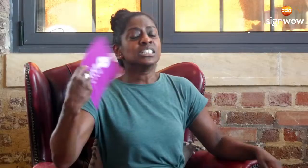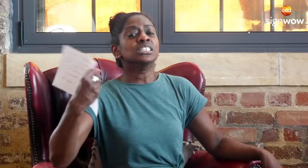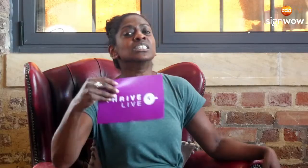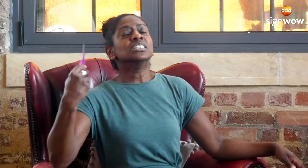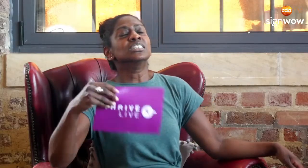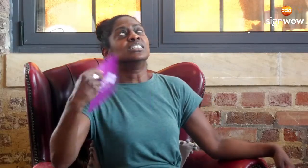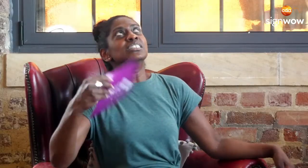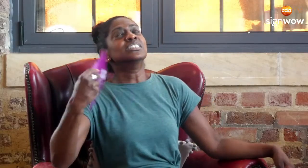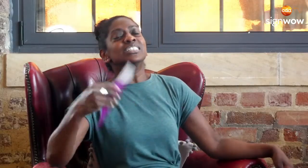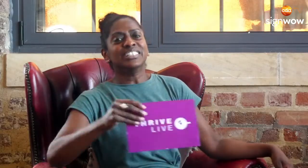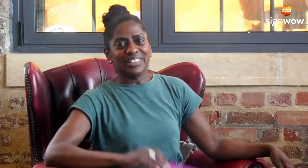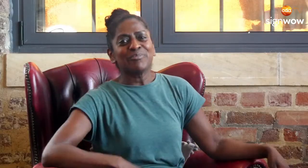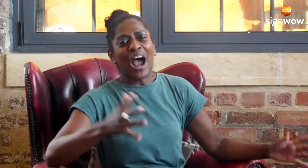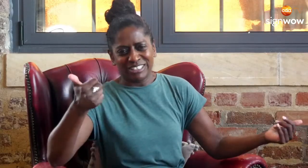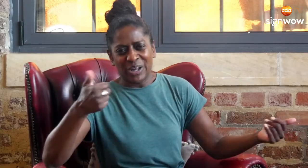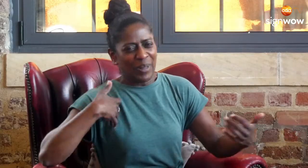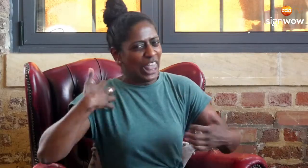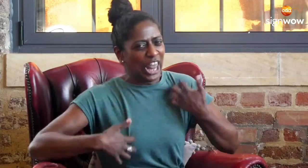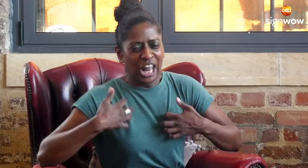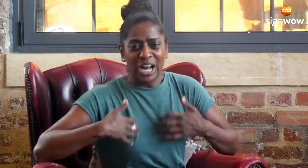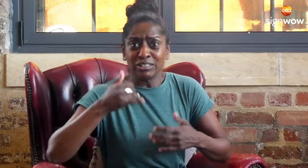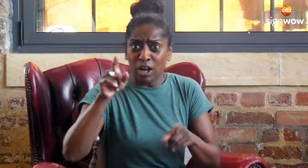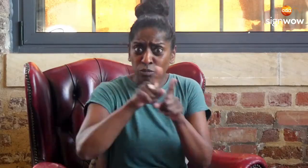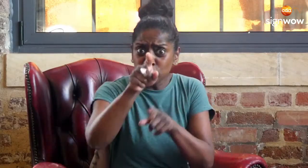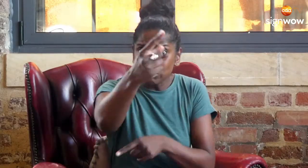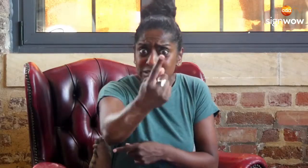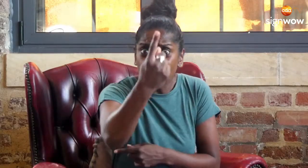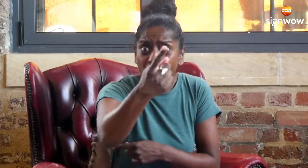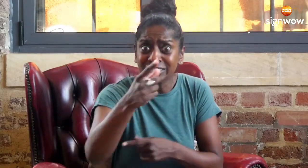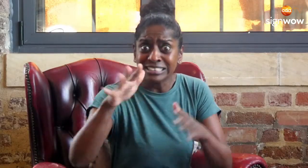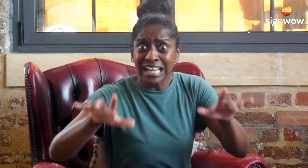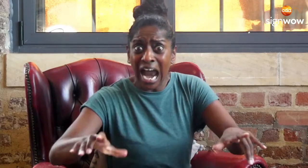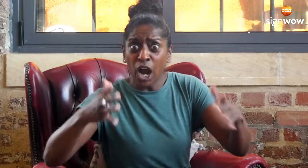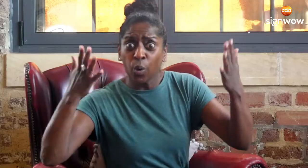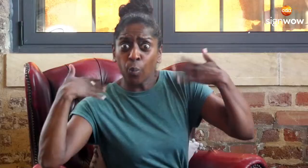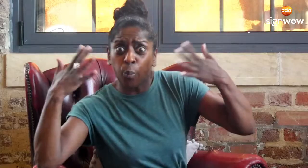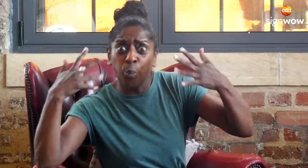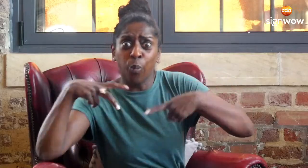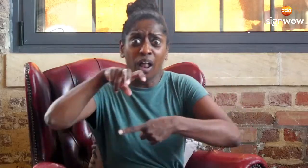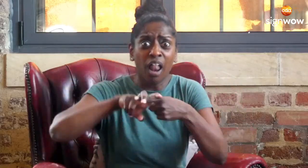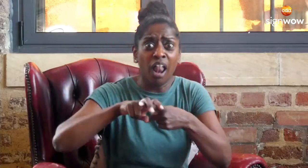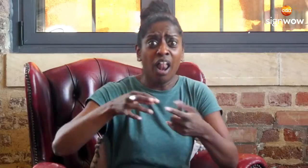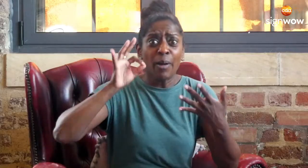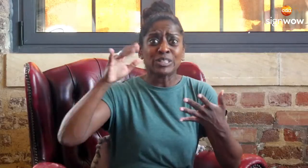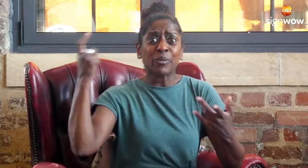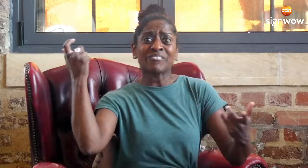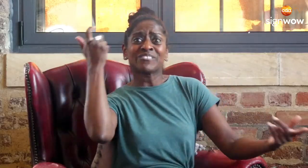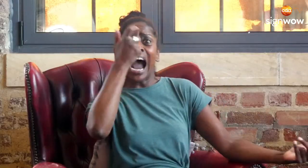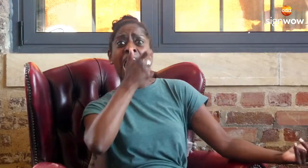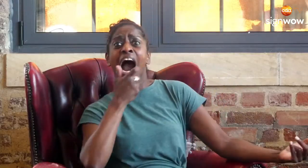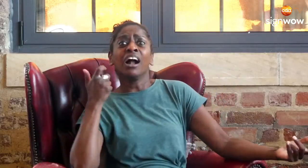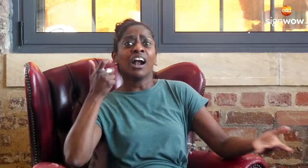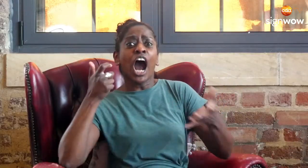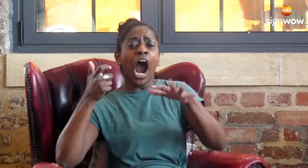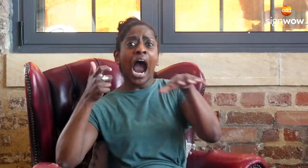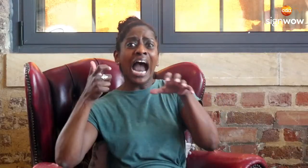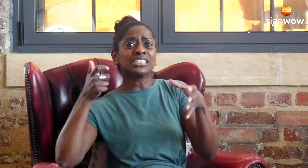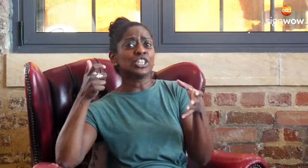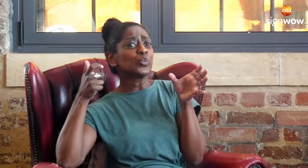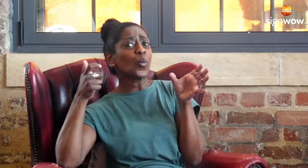so if you see us fanning ourselves, that will be why. We're very excited still to have you here. We hope you're somewhere cool with a